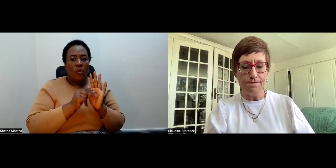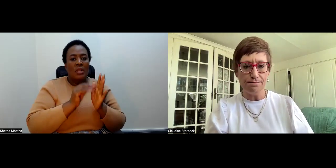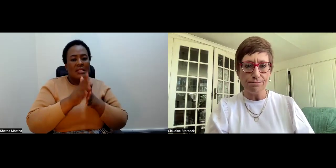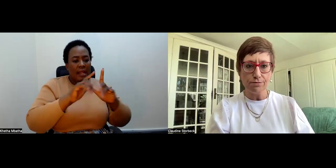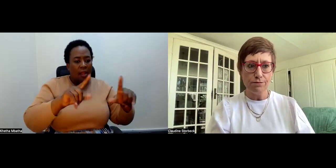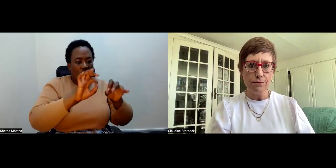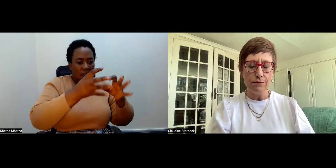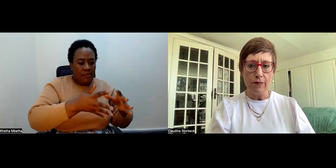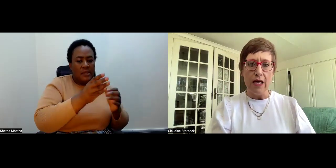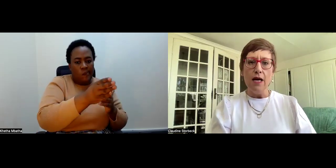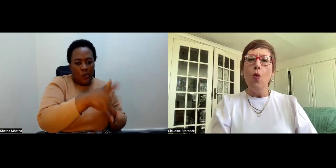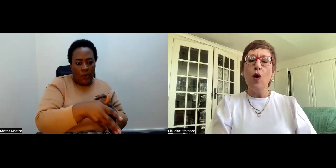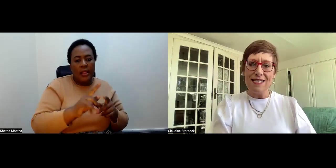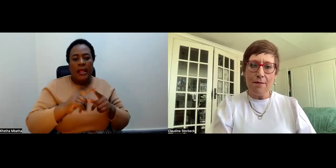interpreter on.